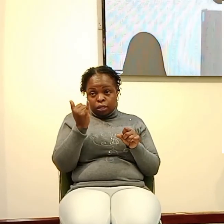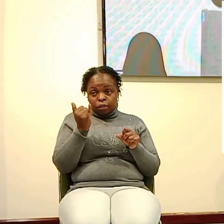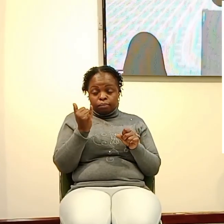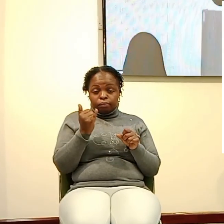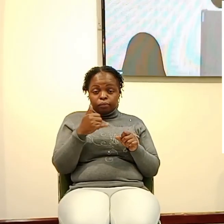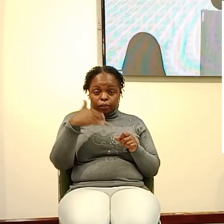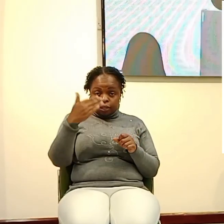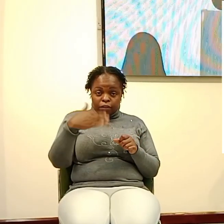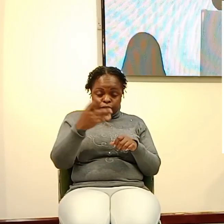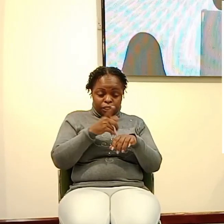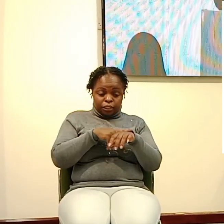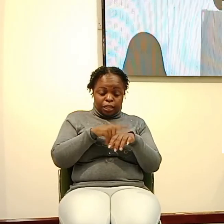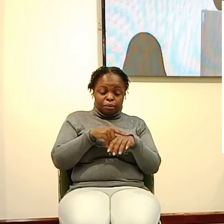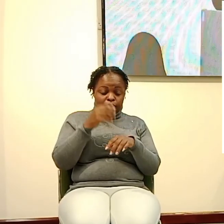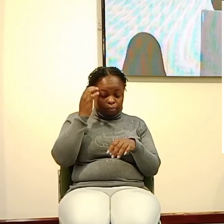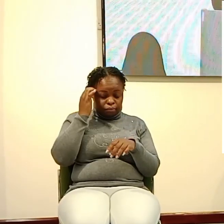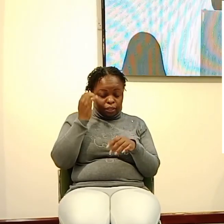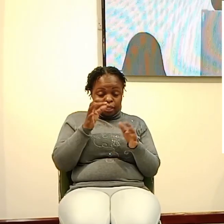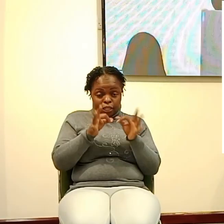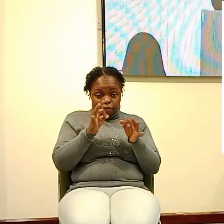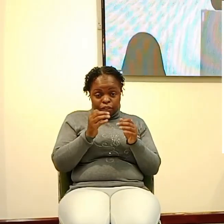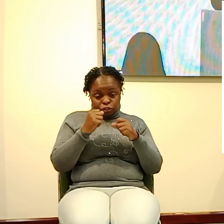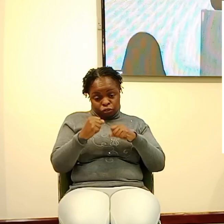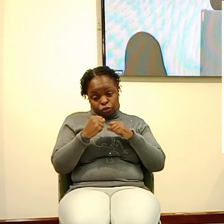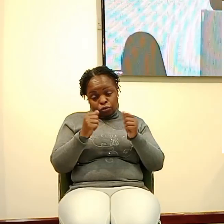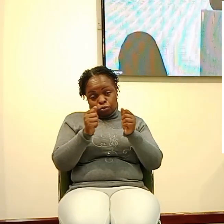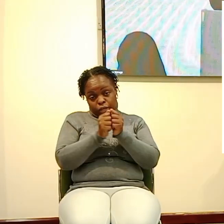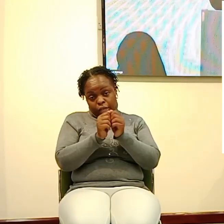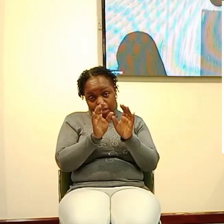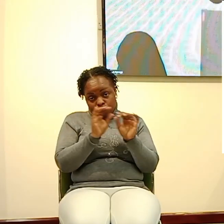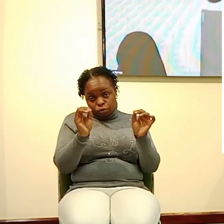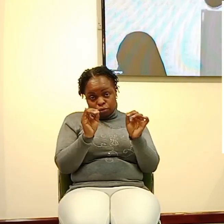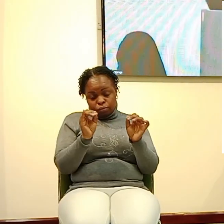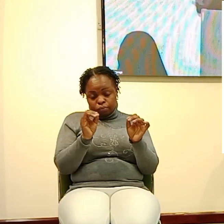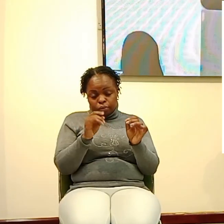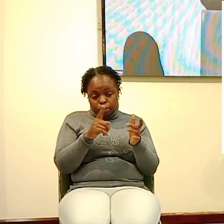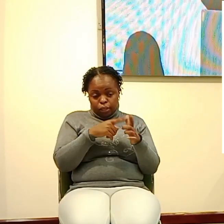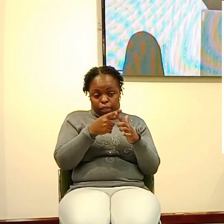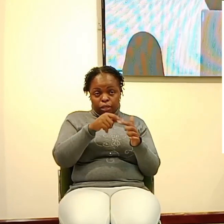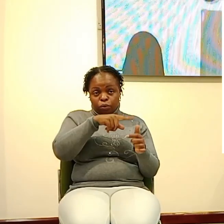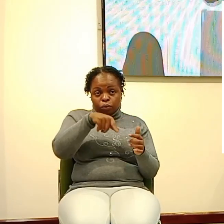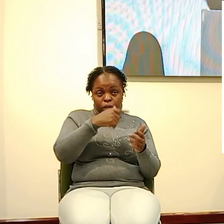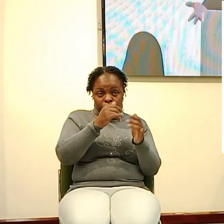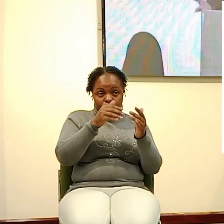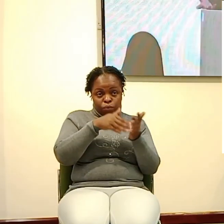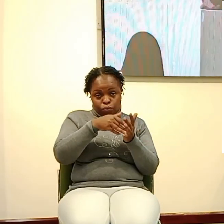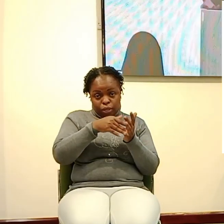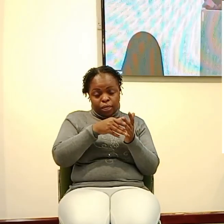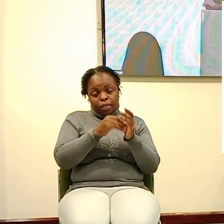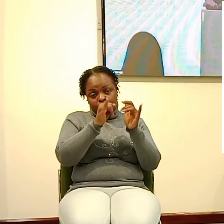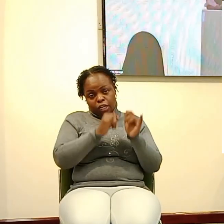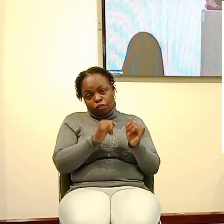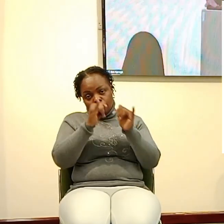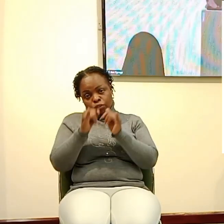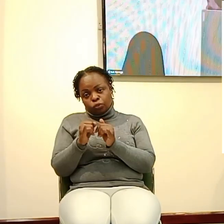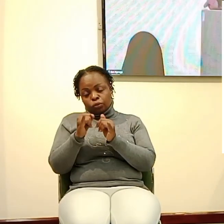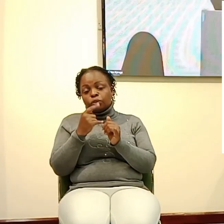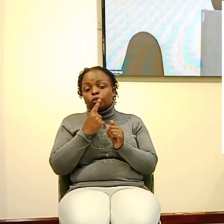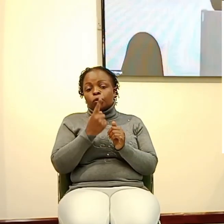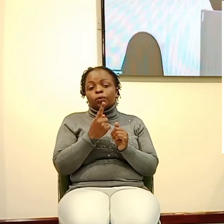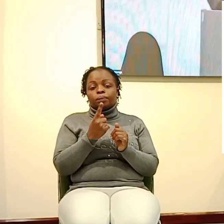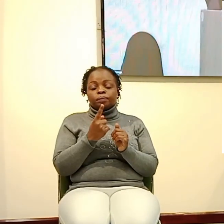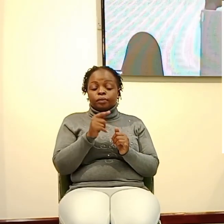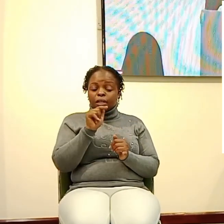Because every time we don't, if we are not strong together, then we are weak individually. Okay?